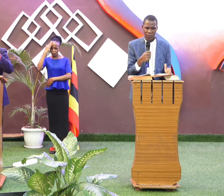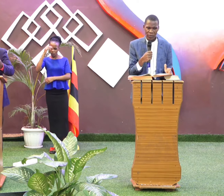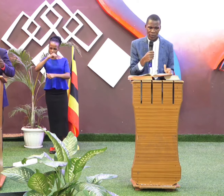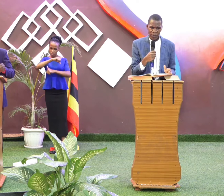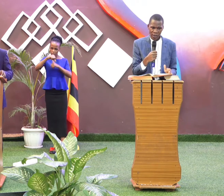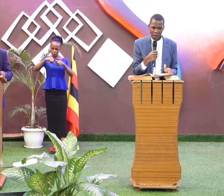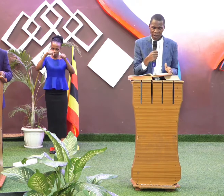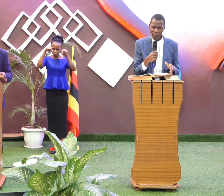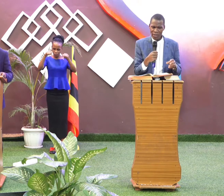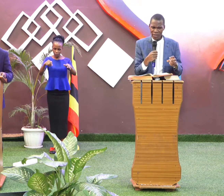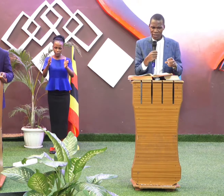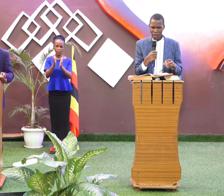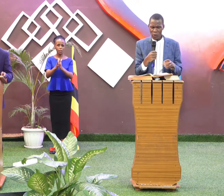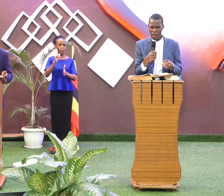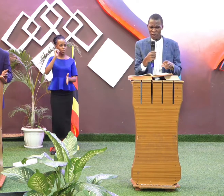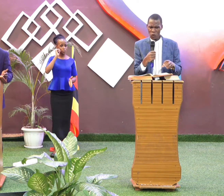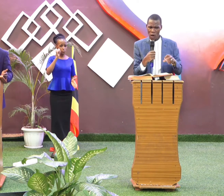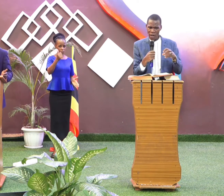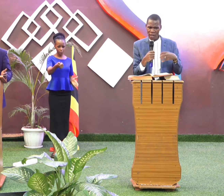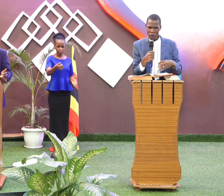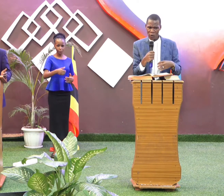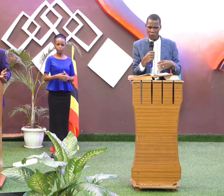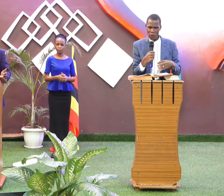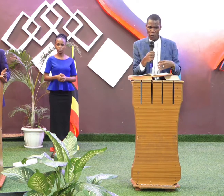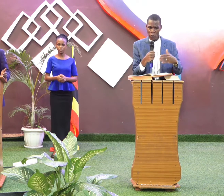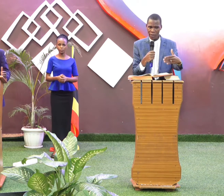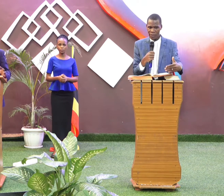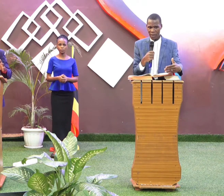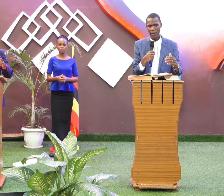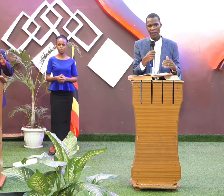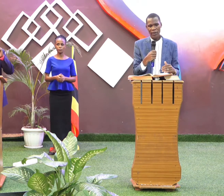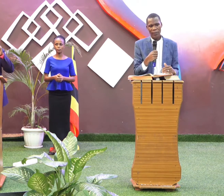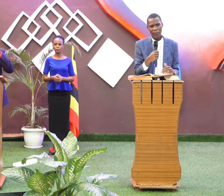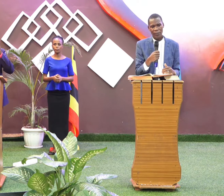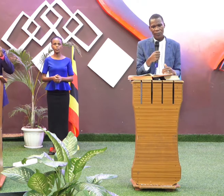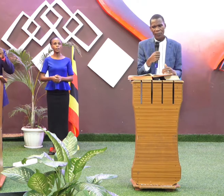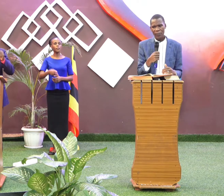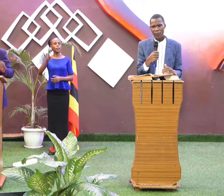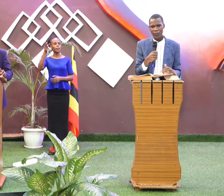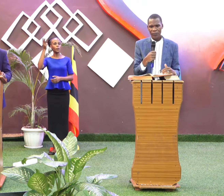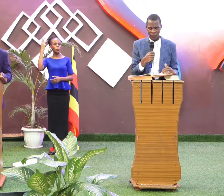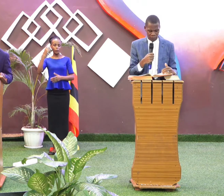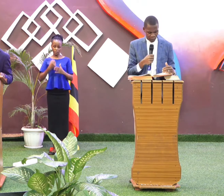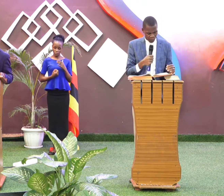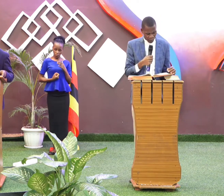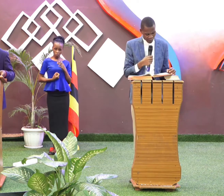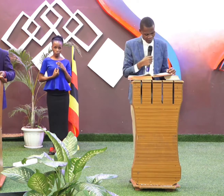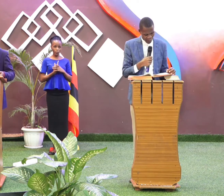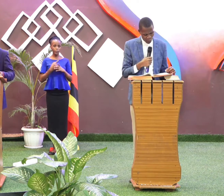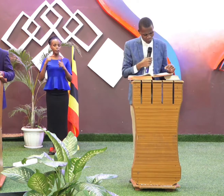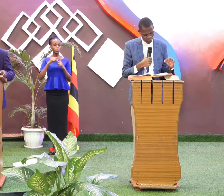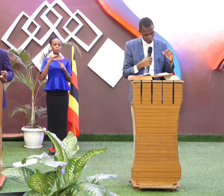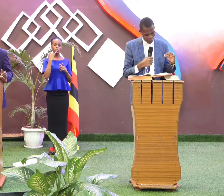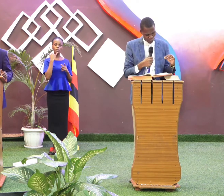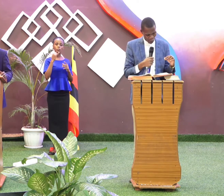and tomorrow amanyi ebikwata kulwalero n'olwenkya he was bold enough to tell Moses